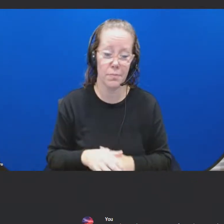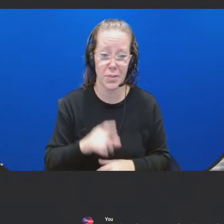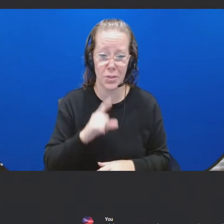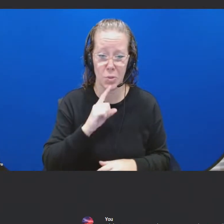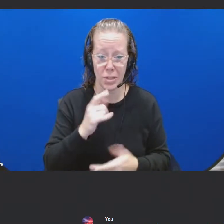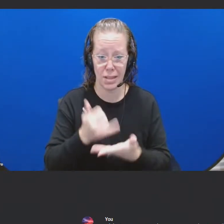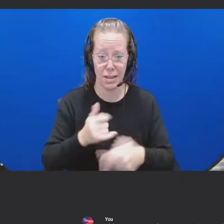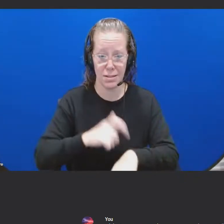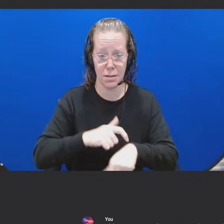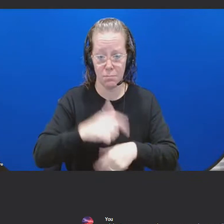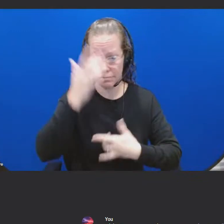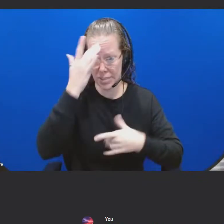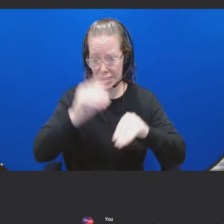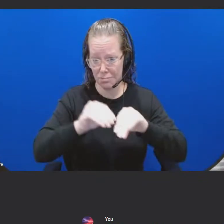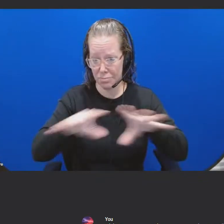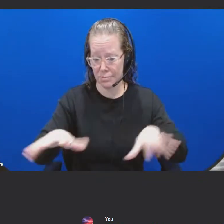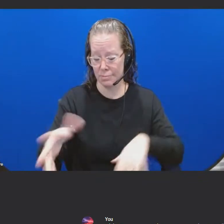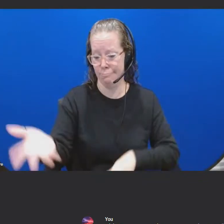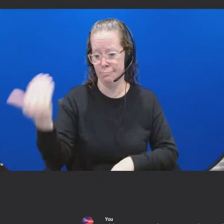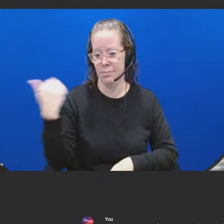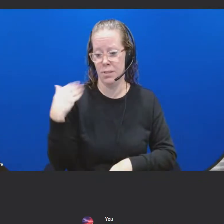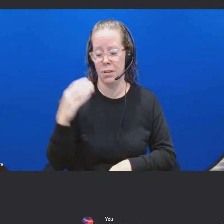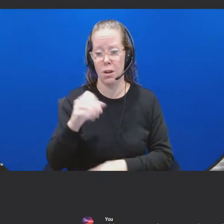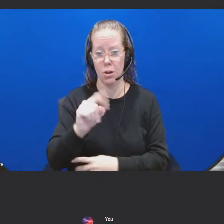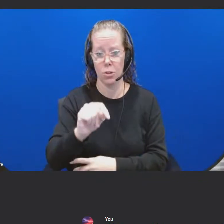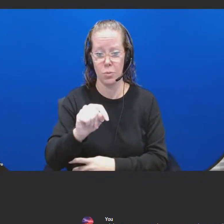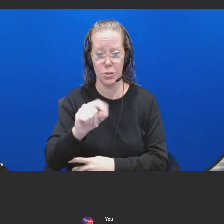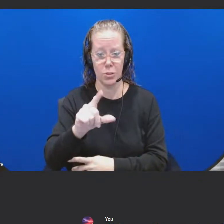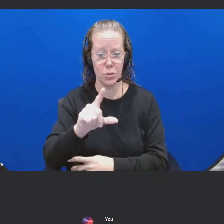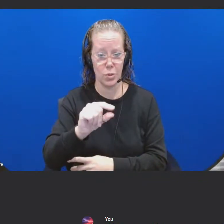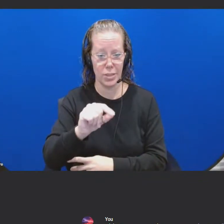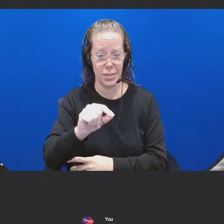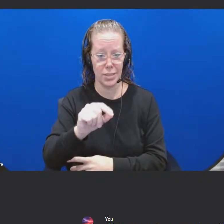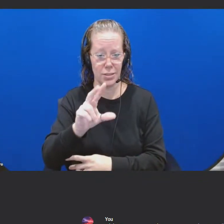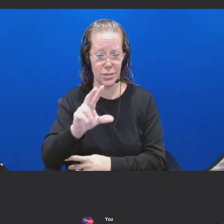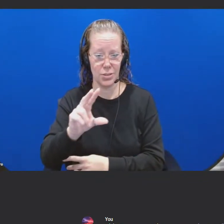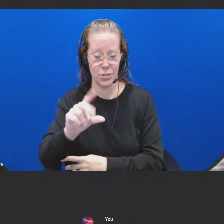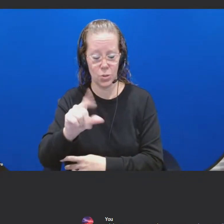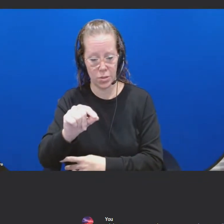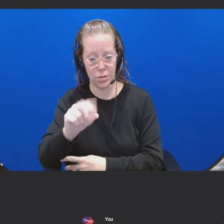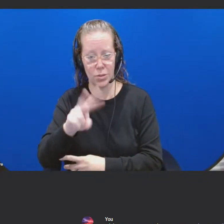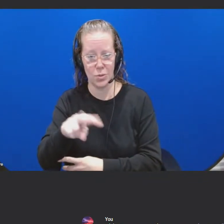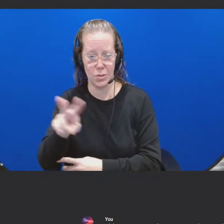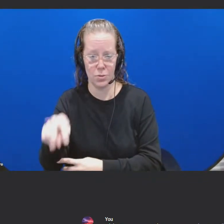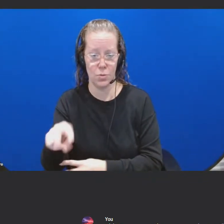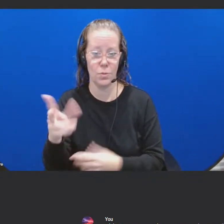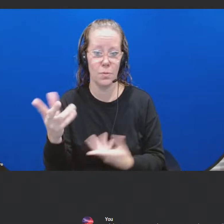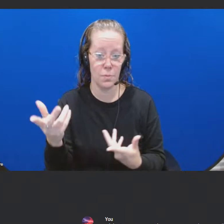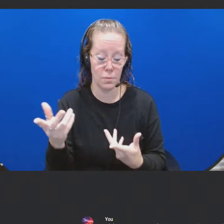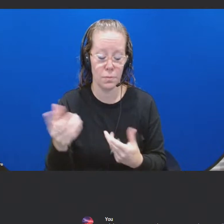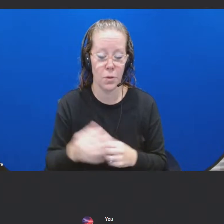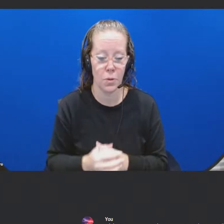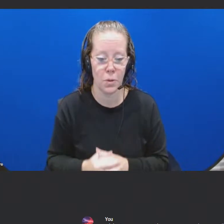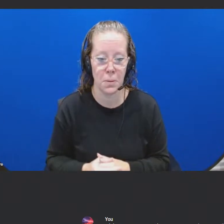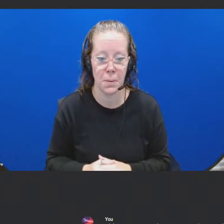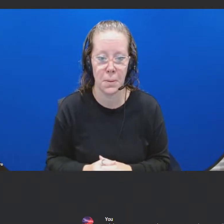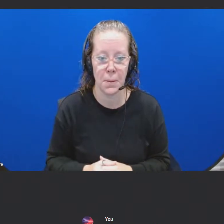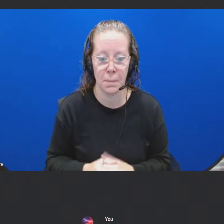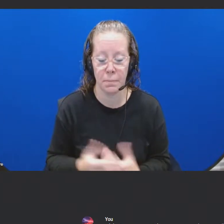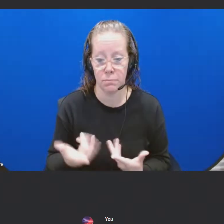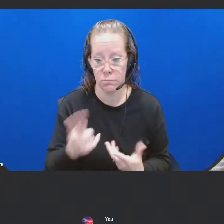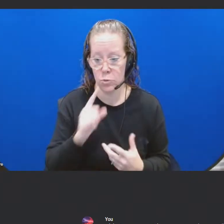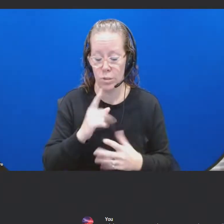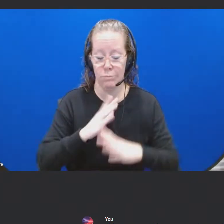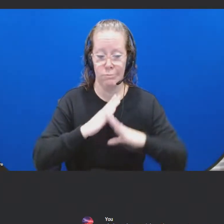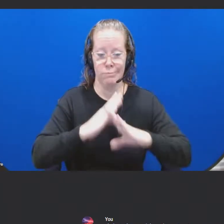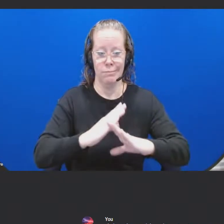of 2022. I think this particular measure is having great